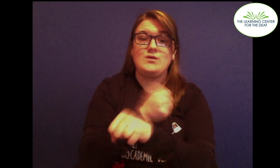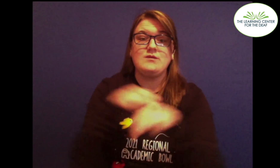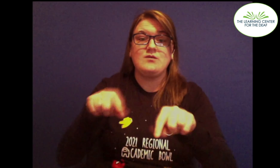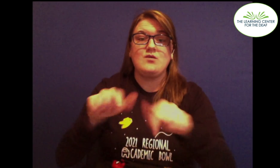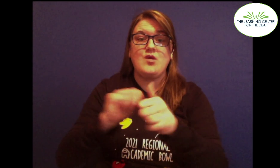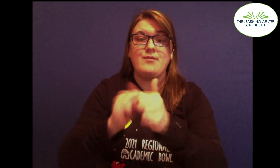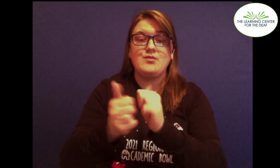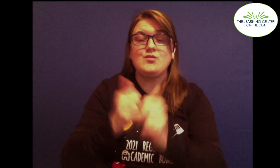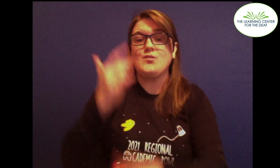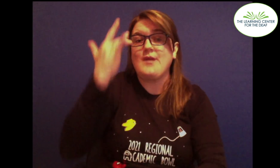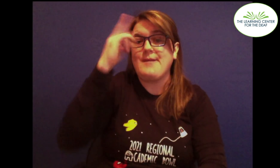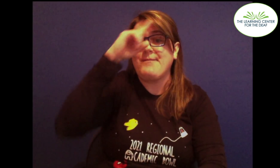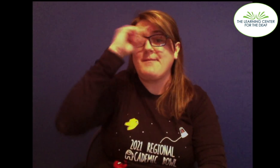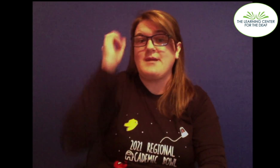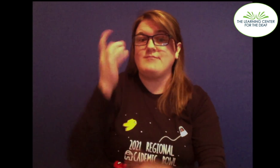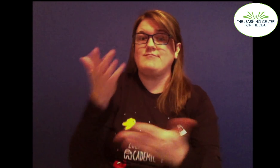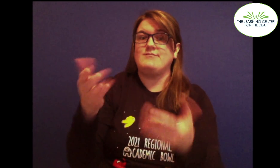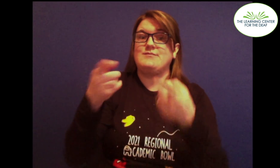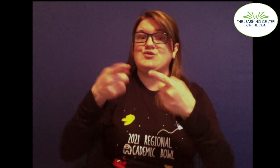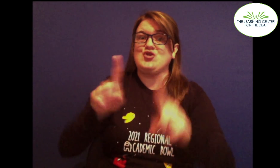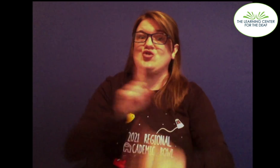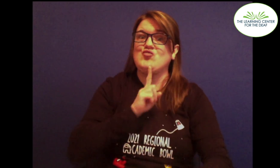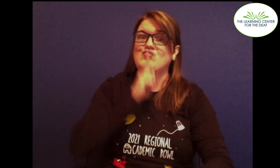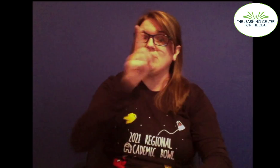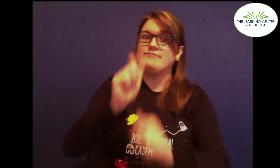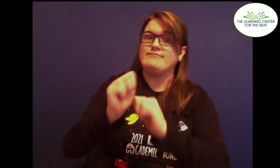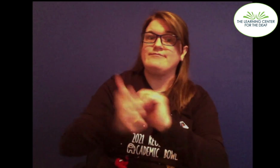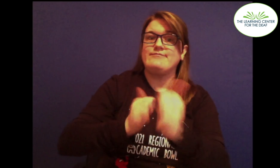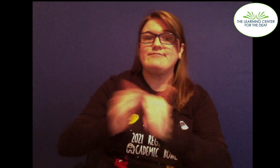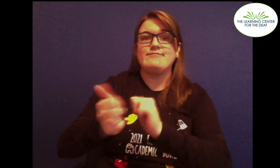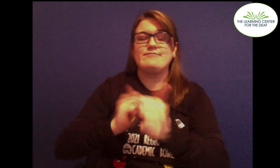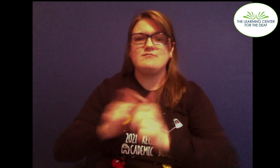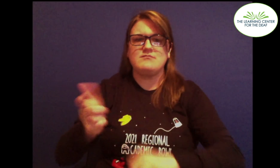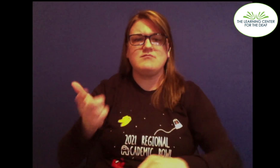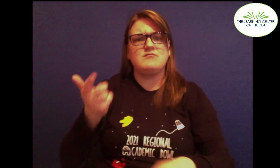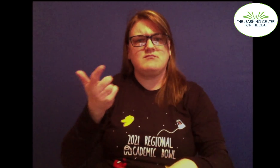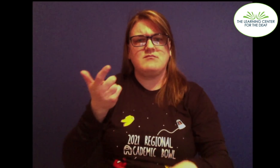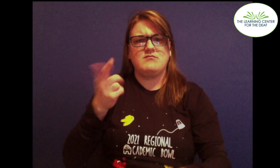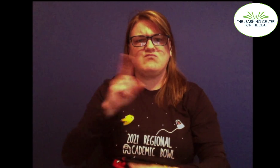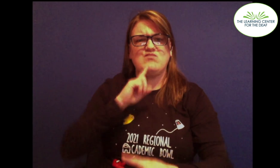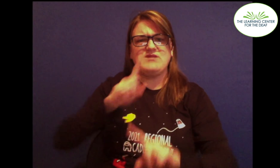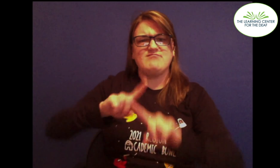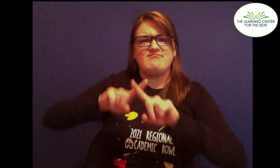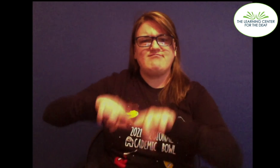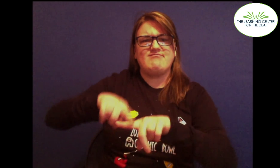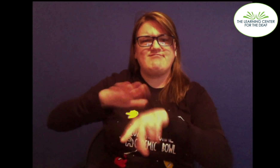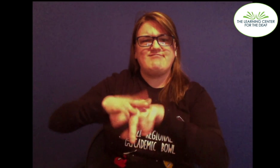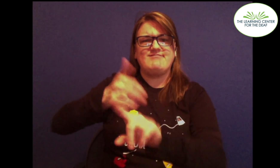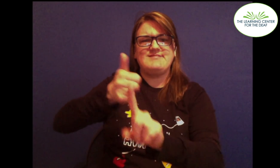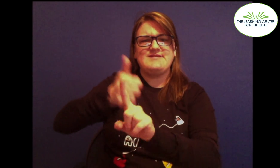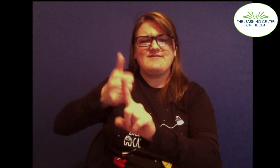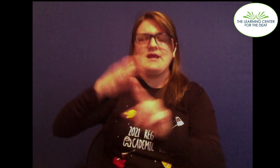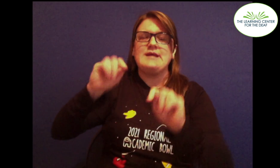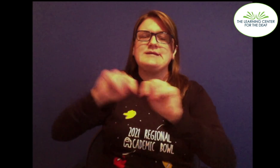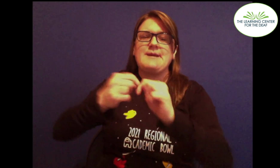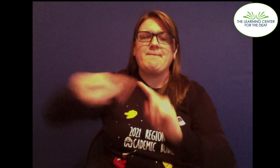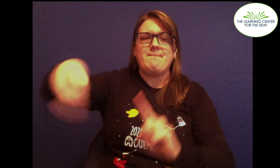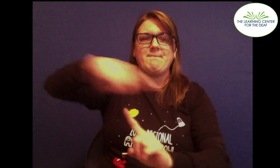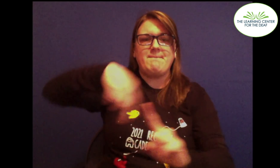this. Because during the competition itself, you're really left on your own. You have to rely on